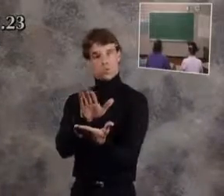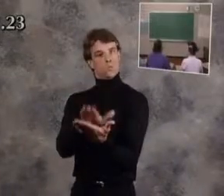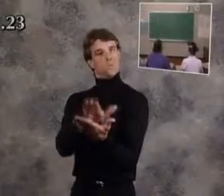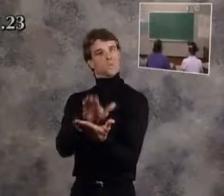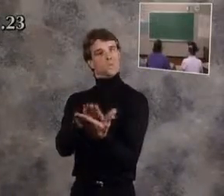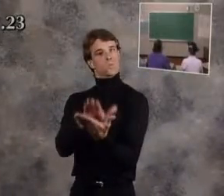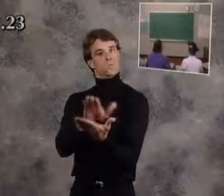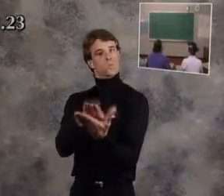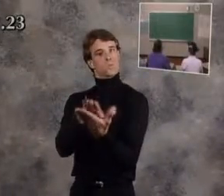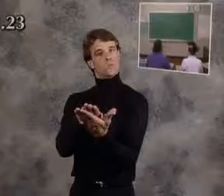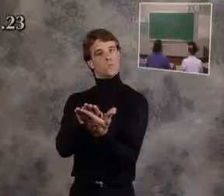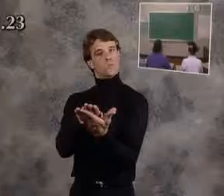School.